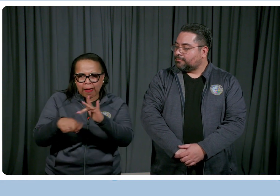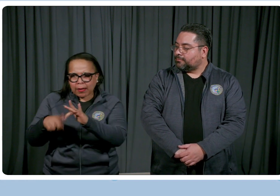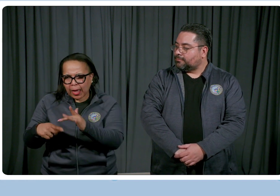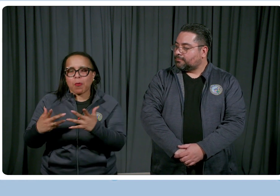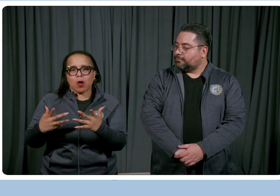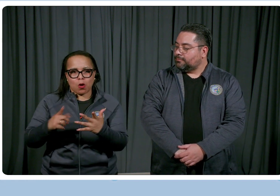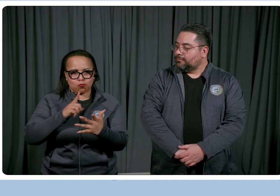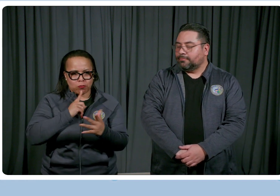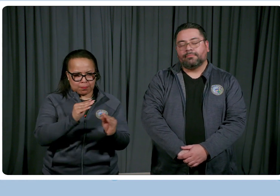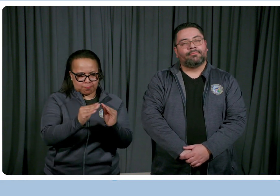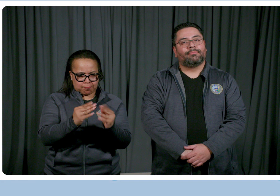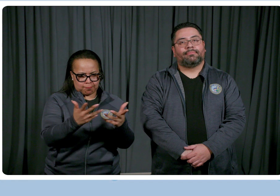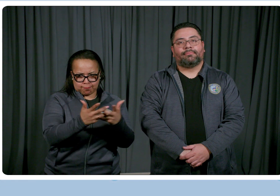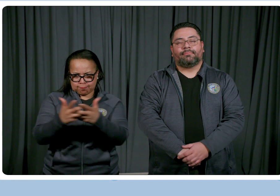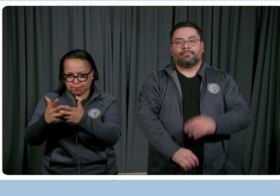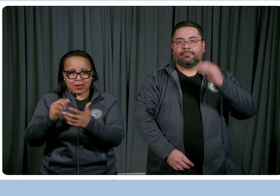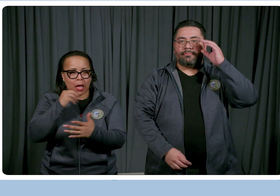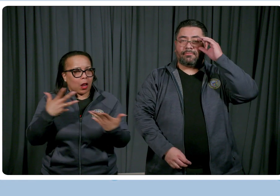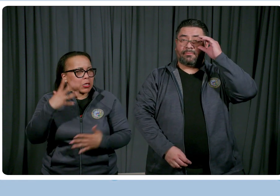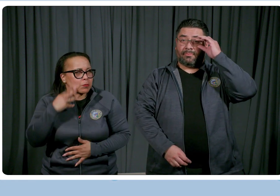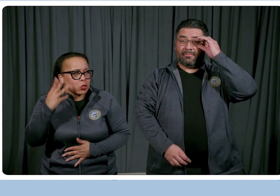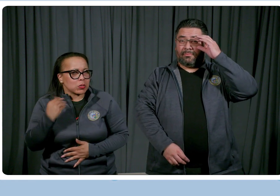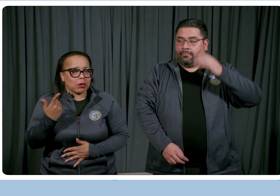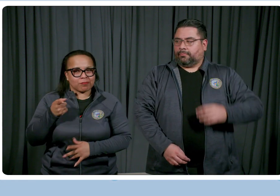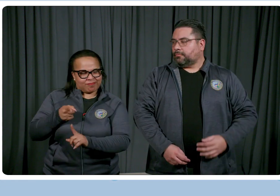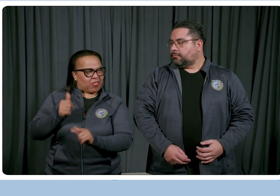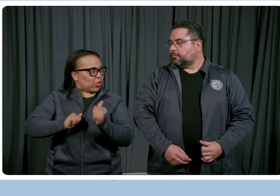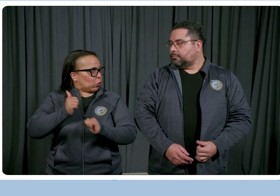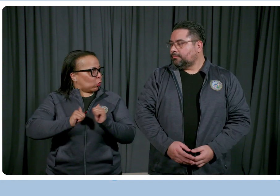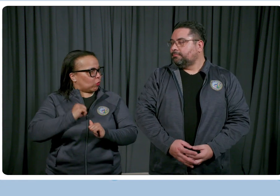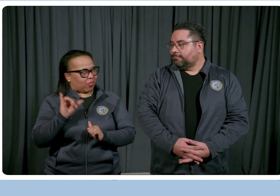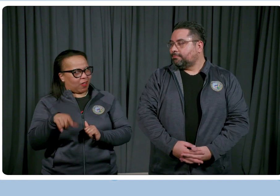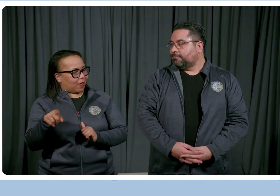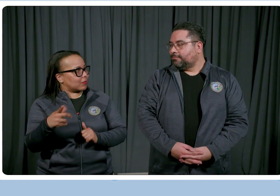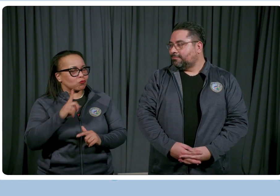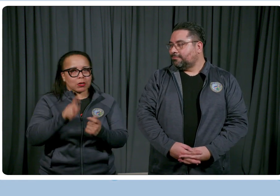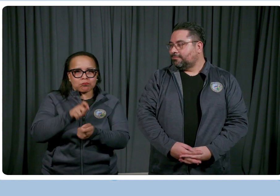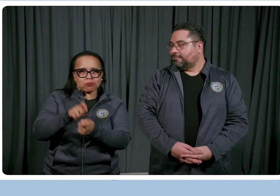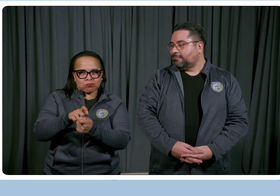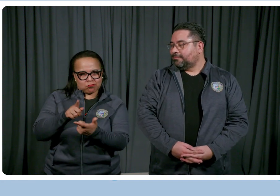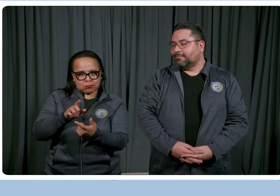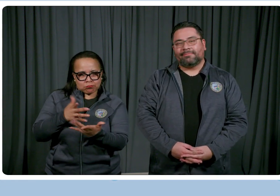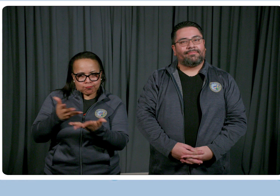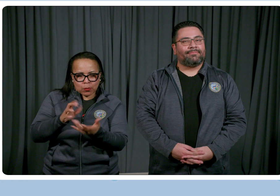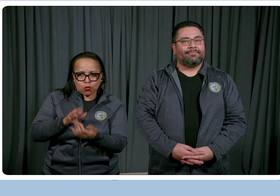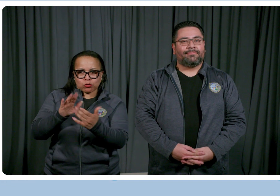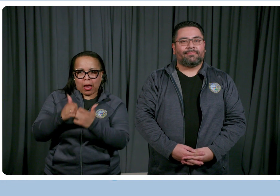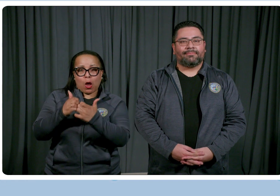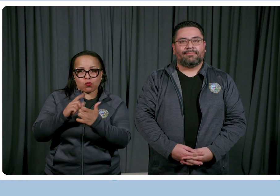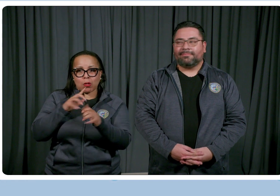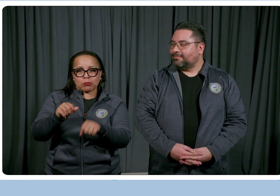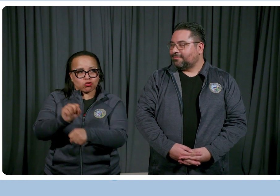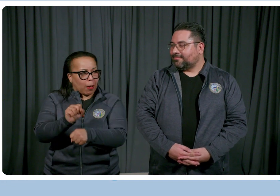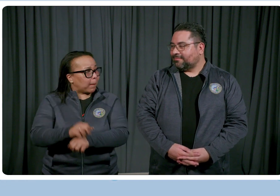don't have as much experience in, like theater. That's a certain approach to how you